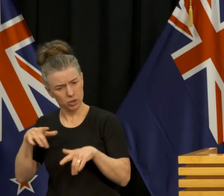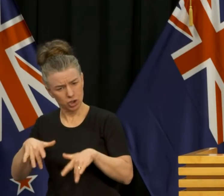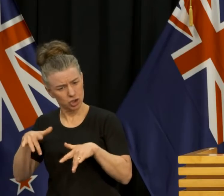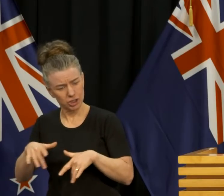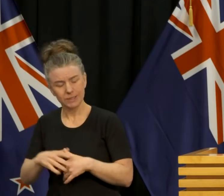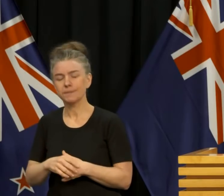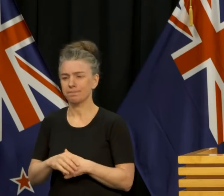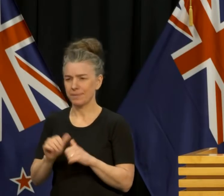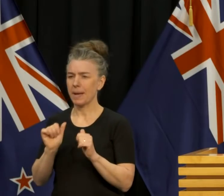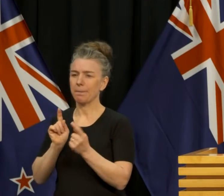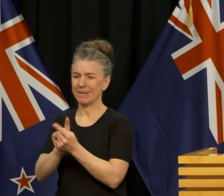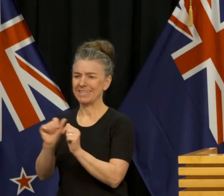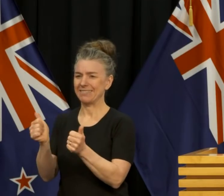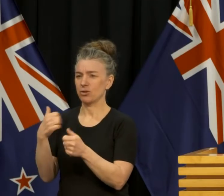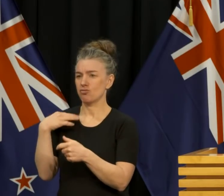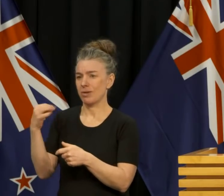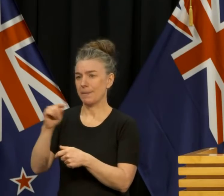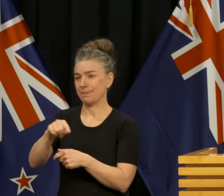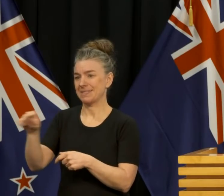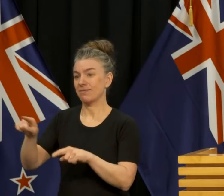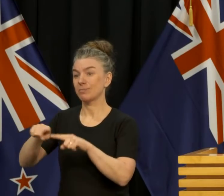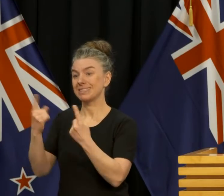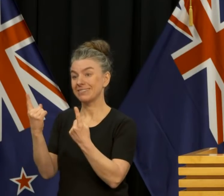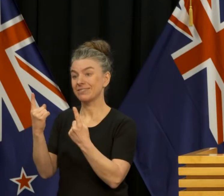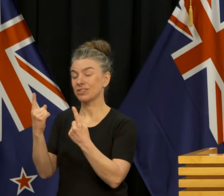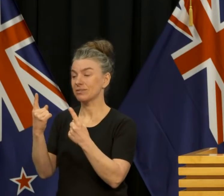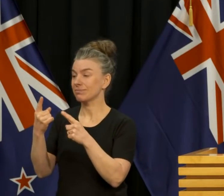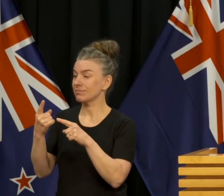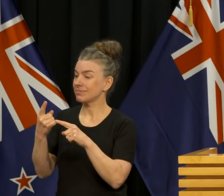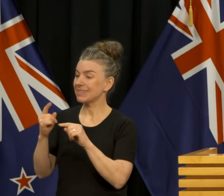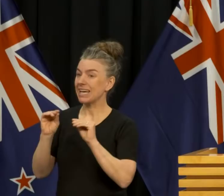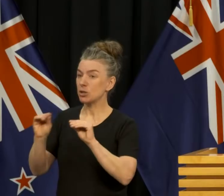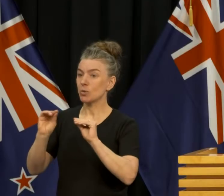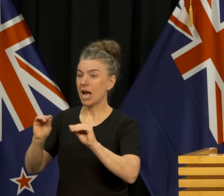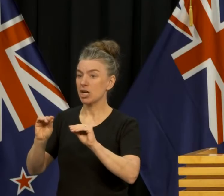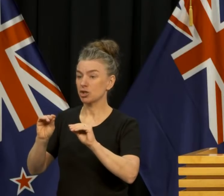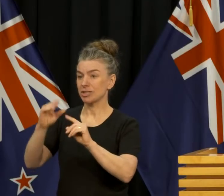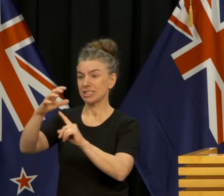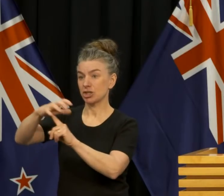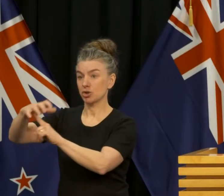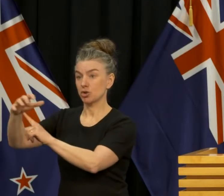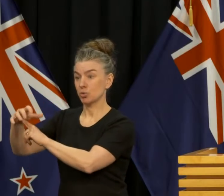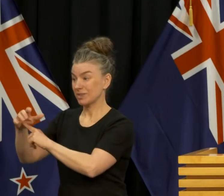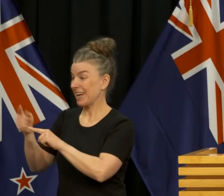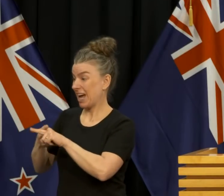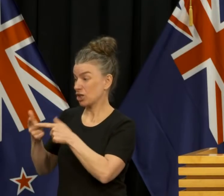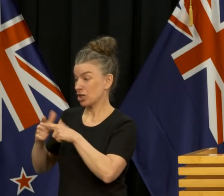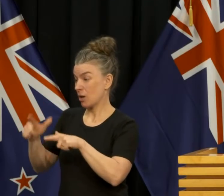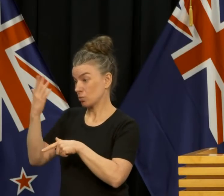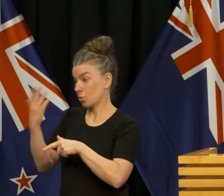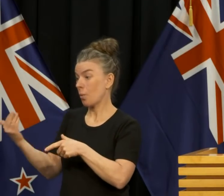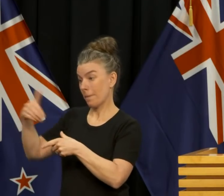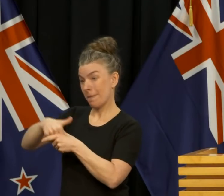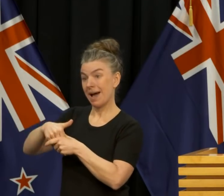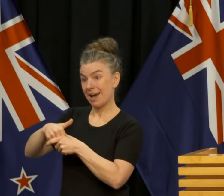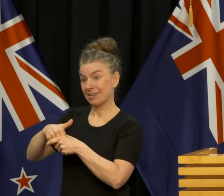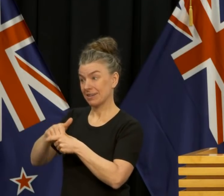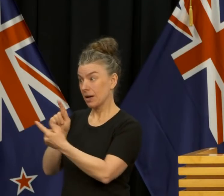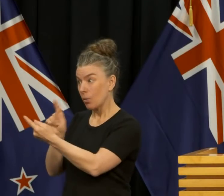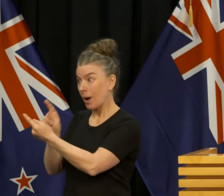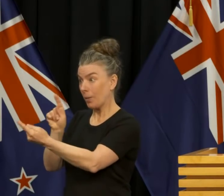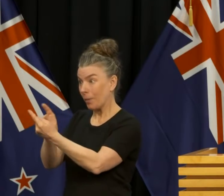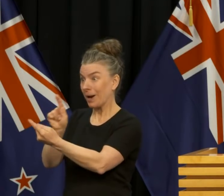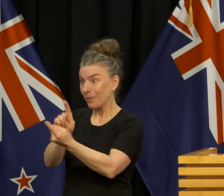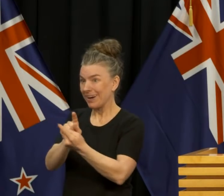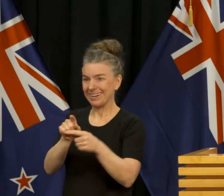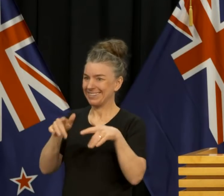from from all international education providers. English language schools were part of that meeting. I haven't met with each of them individually. As you can